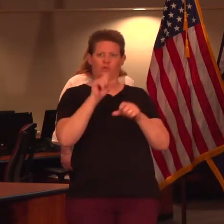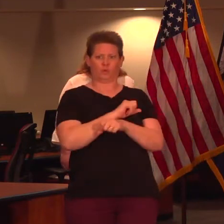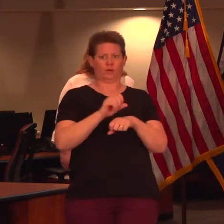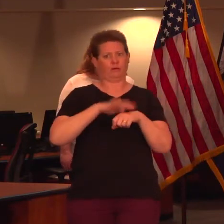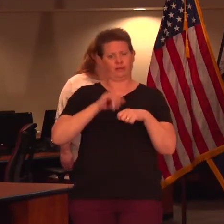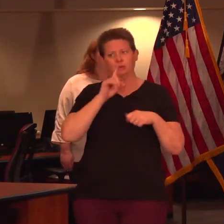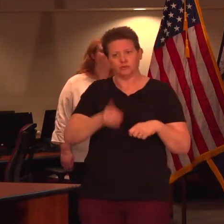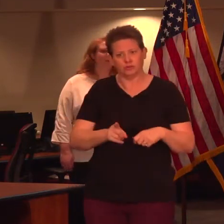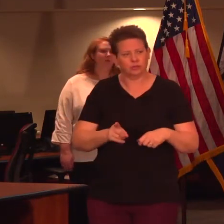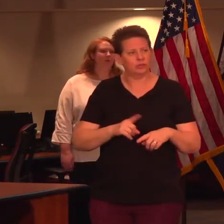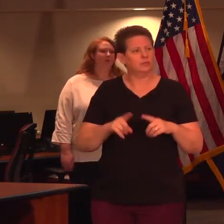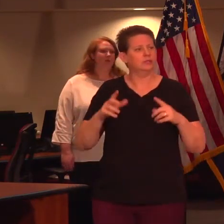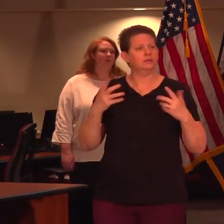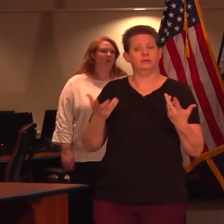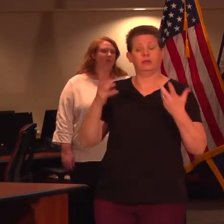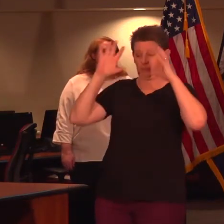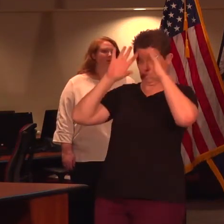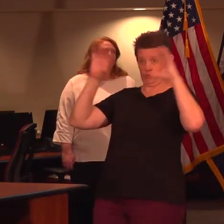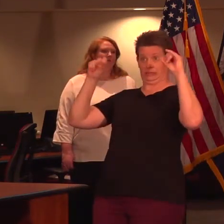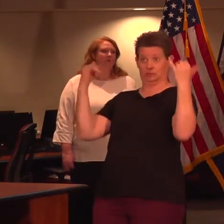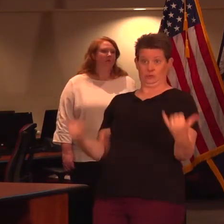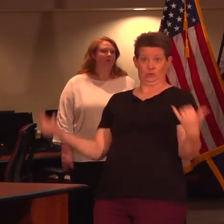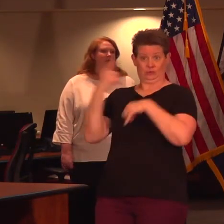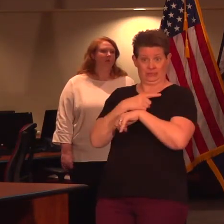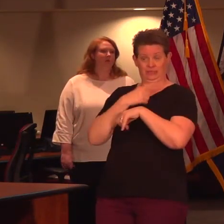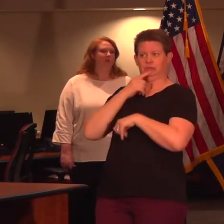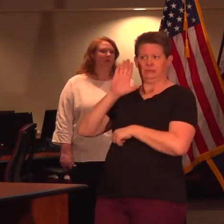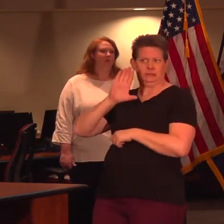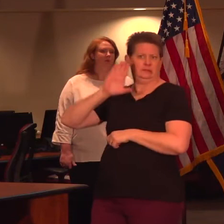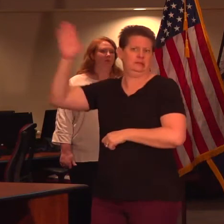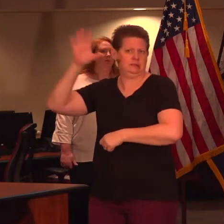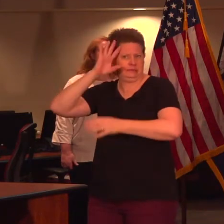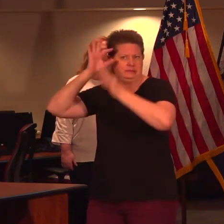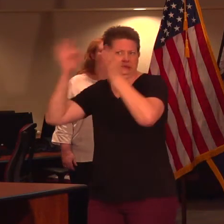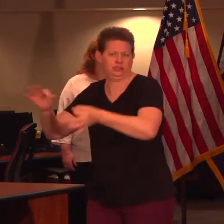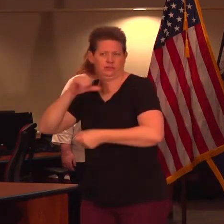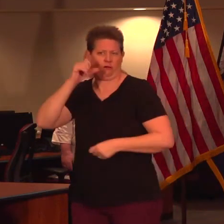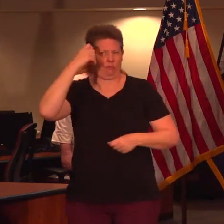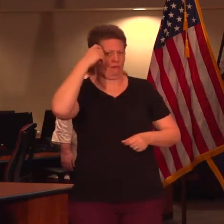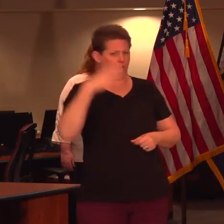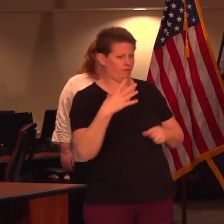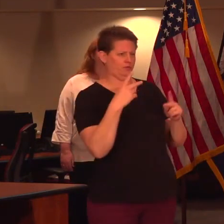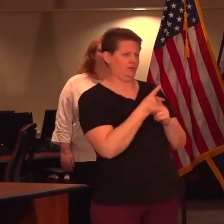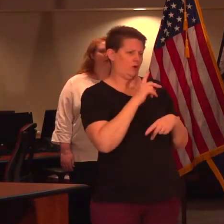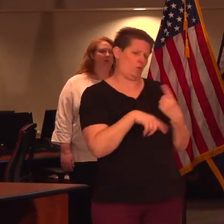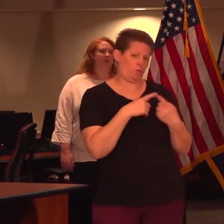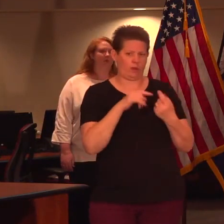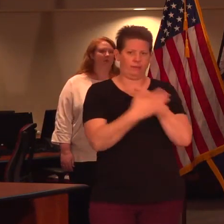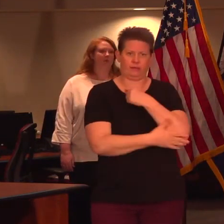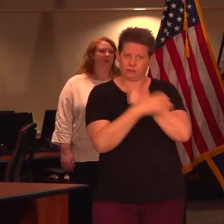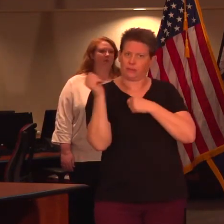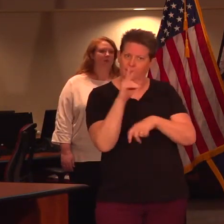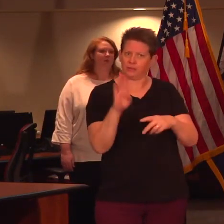big time. But the president today said that it's going to be up to him and not governors like you to figure out when the country is going to start getting back